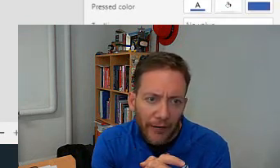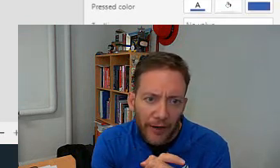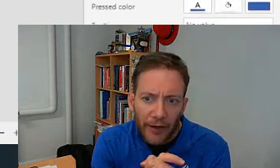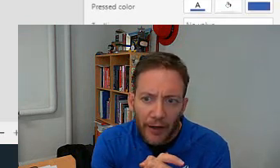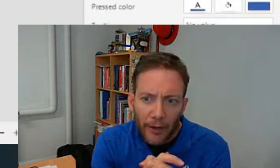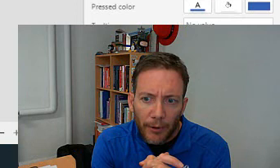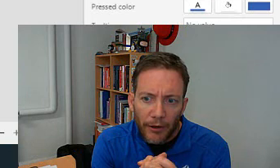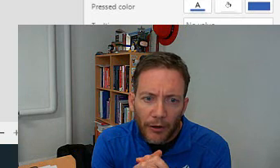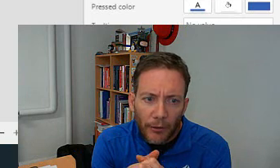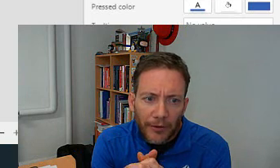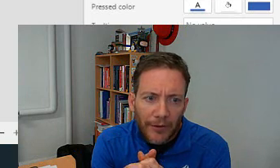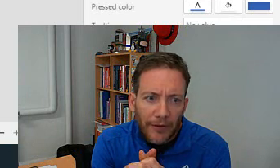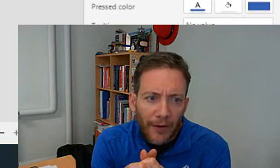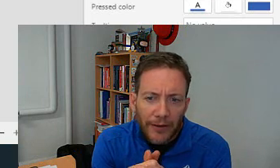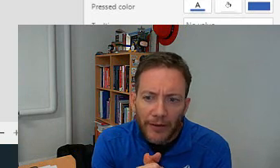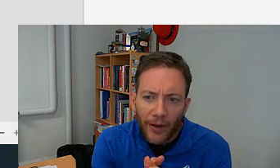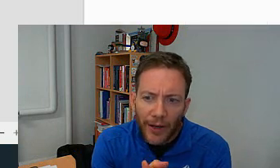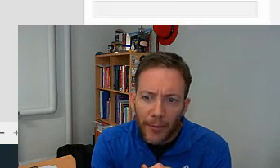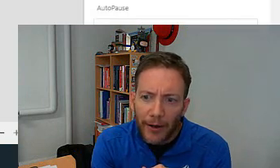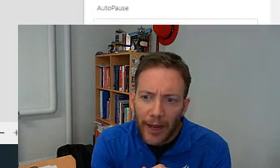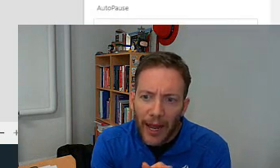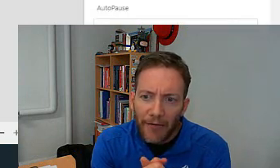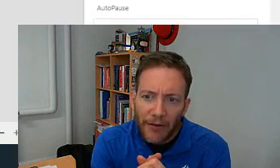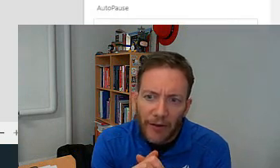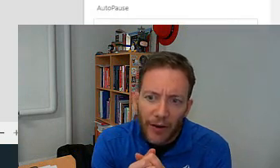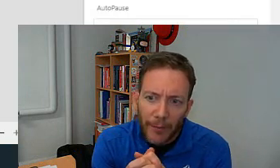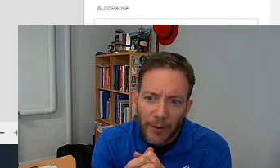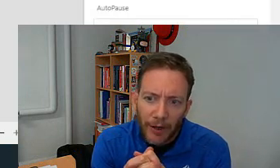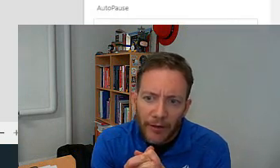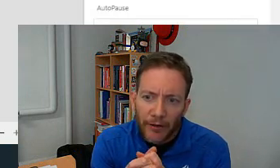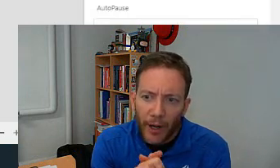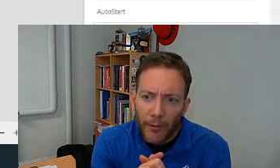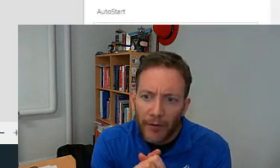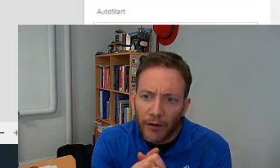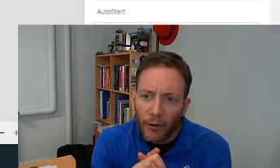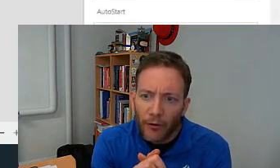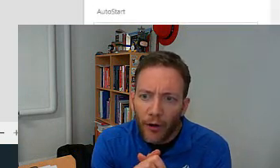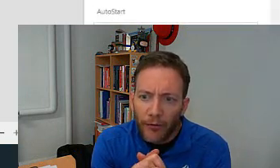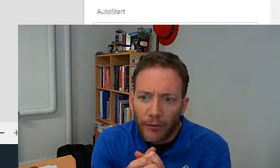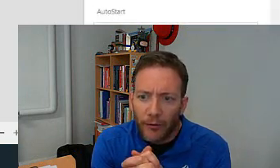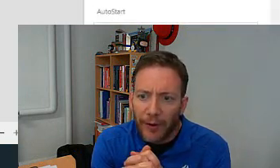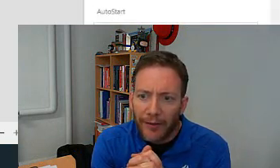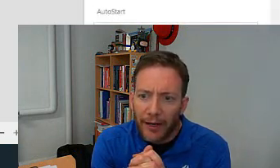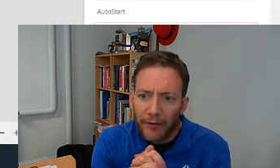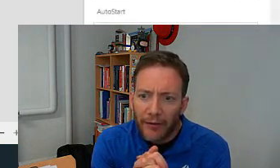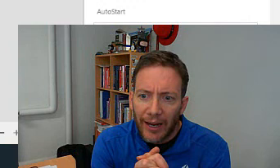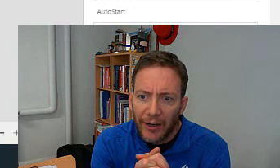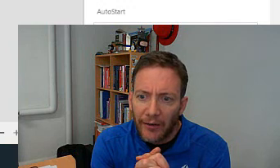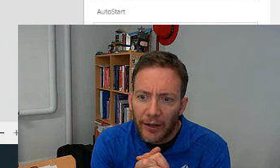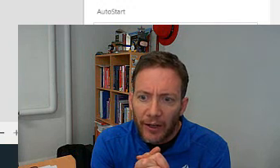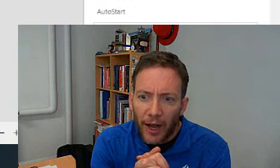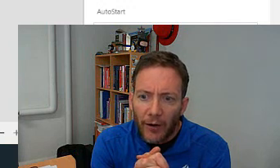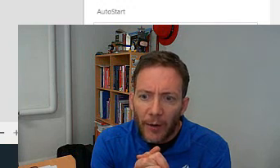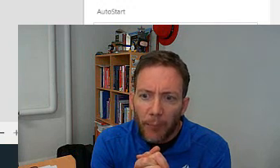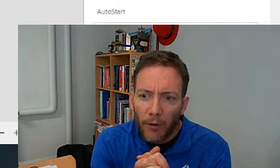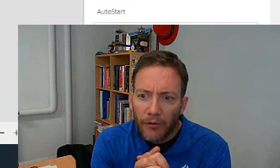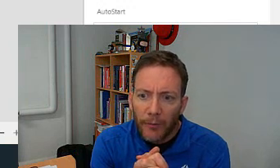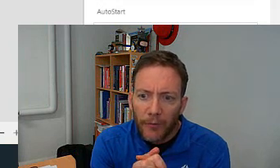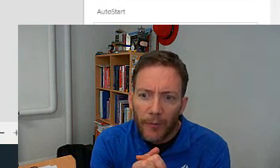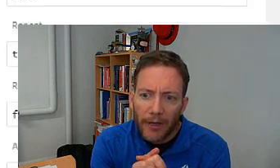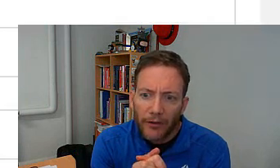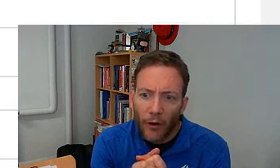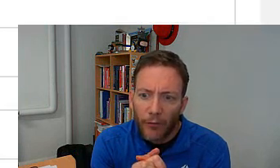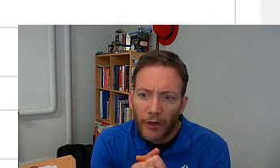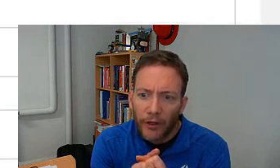there for clearing. But you'll notice inside the timer, every time the timer event goes off, which is basically every second, I'm going to pull